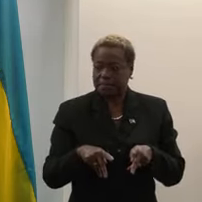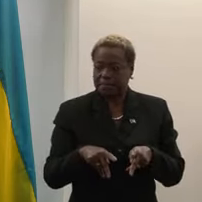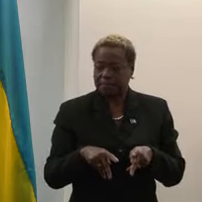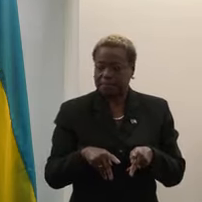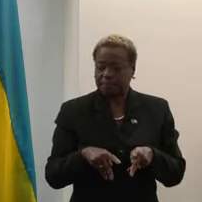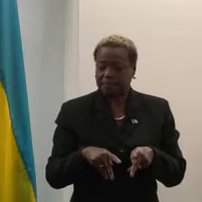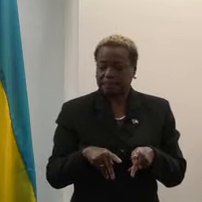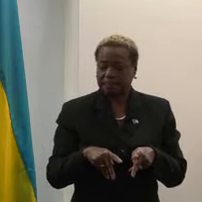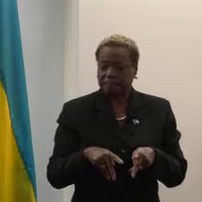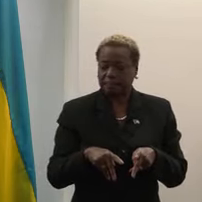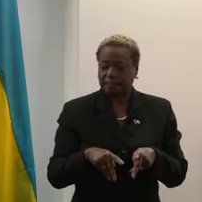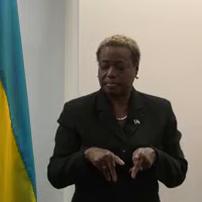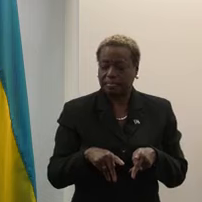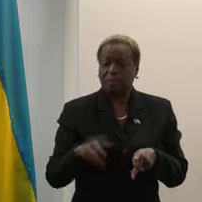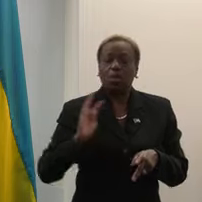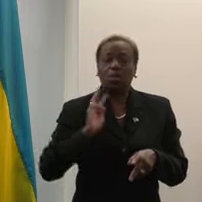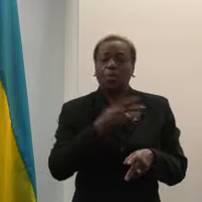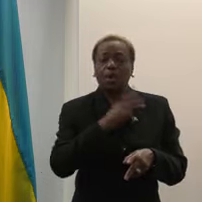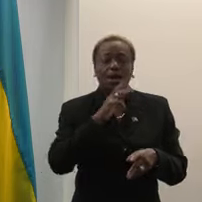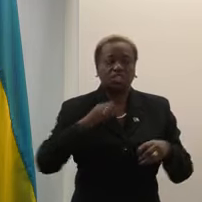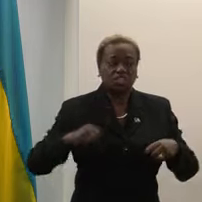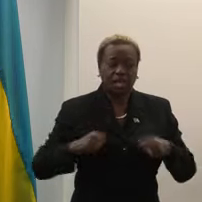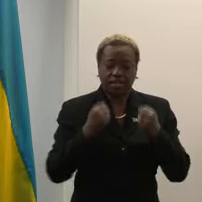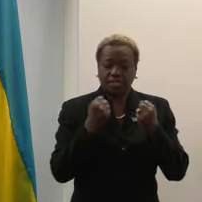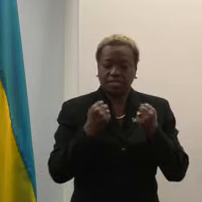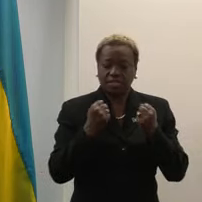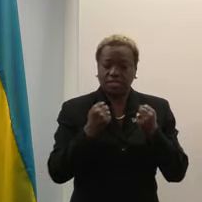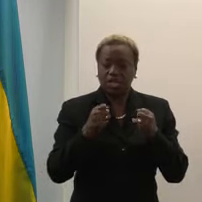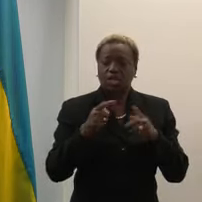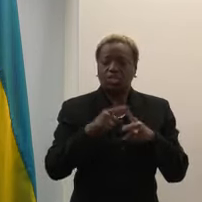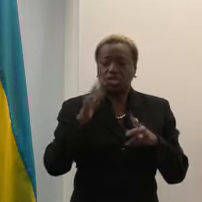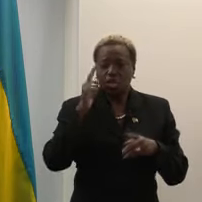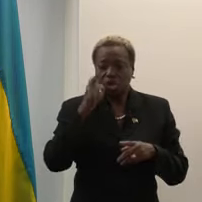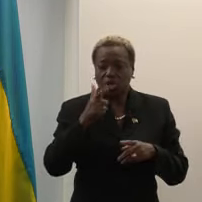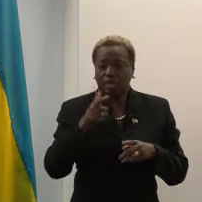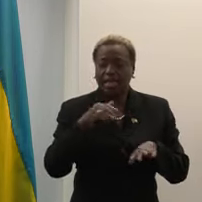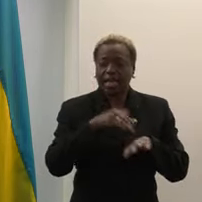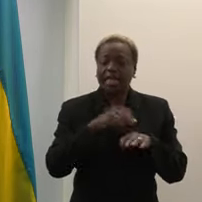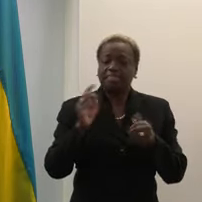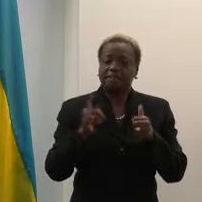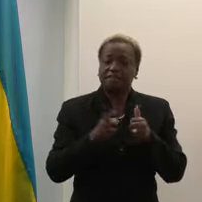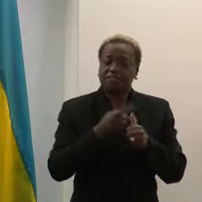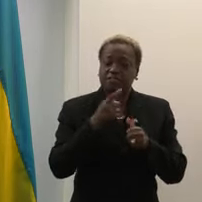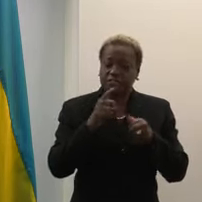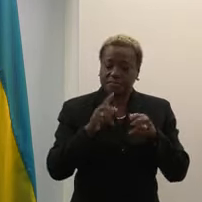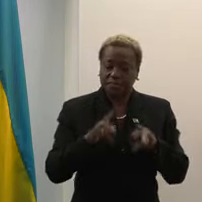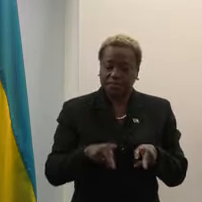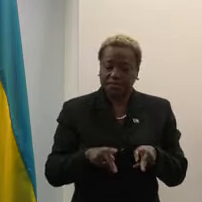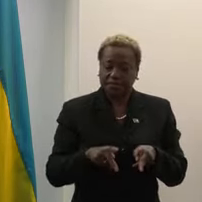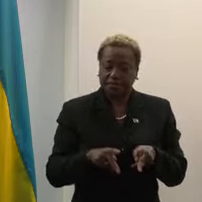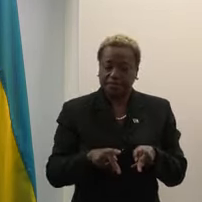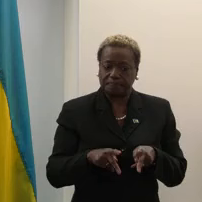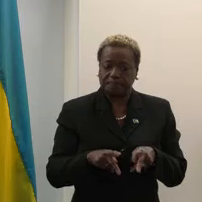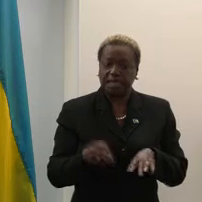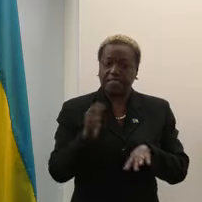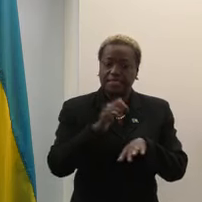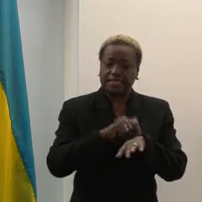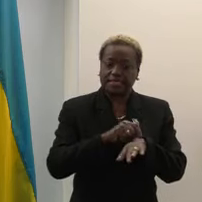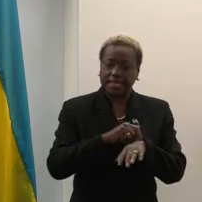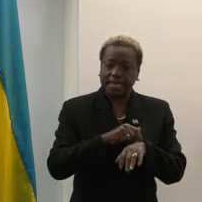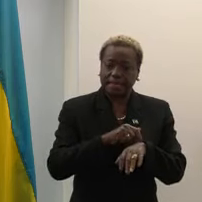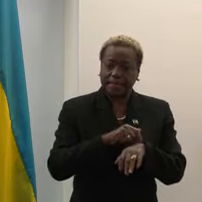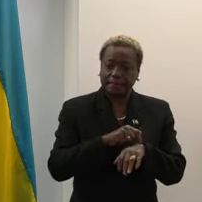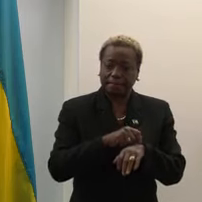And so we're challenged then to look at the first case, look at the time